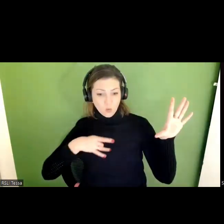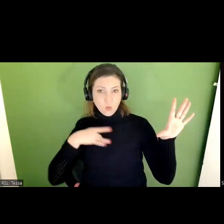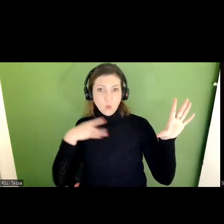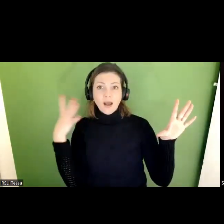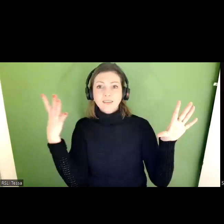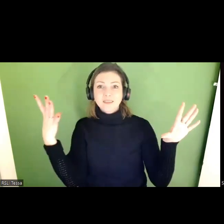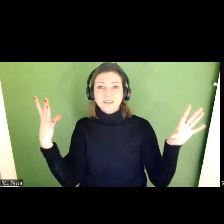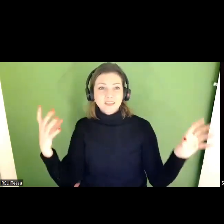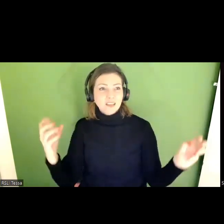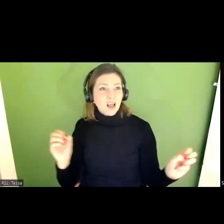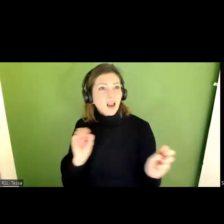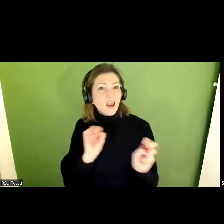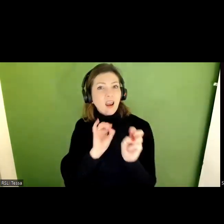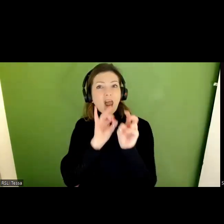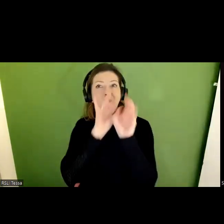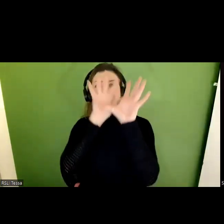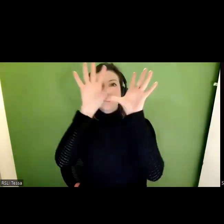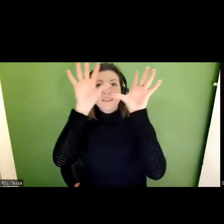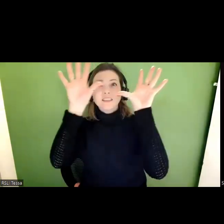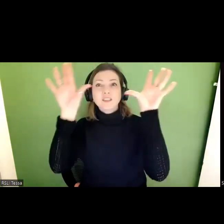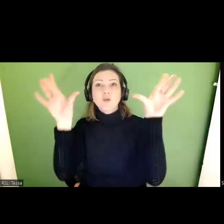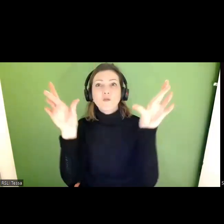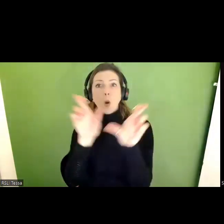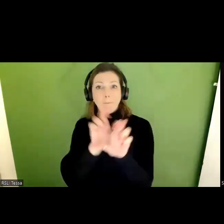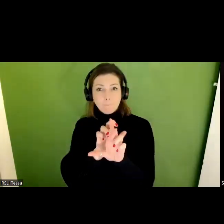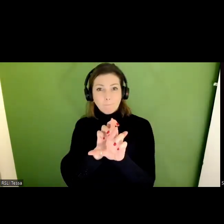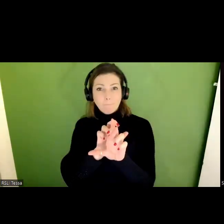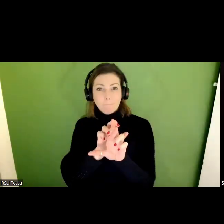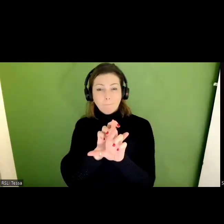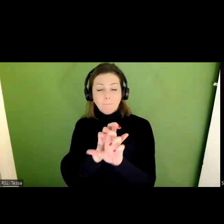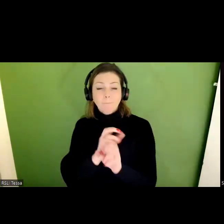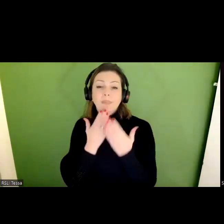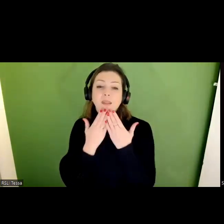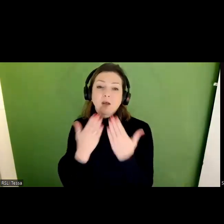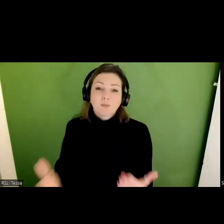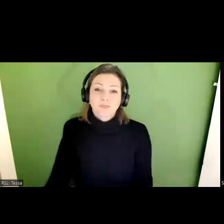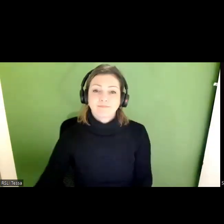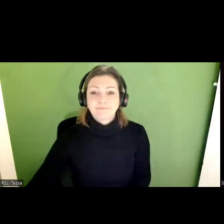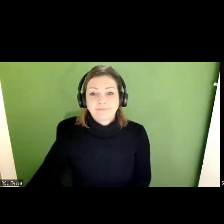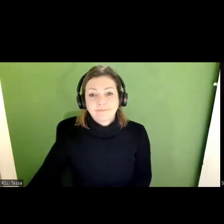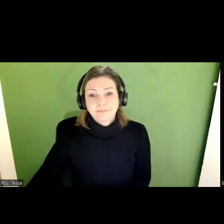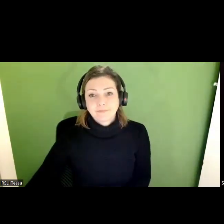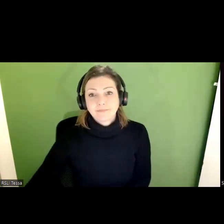incandescent light of hope. Thank you.